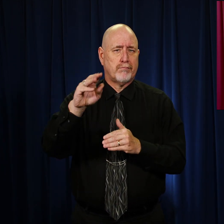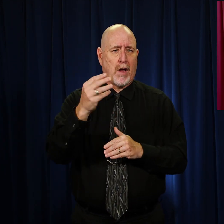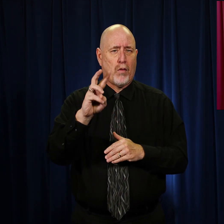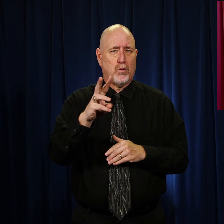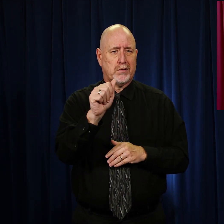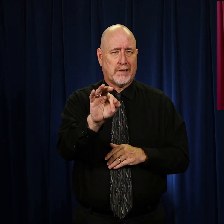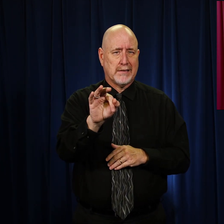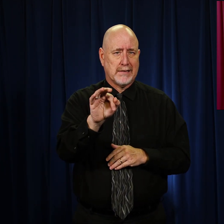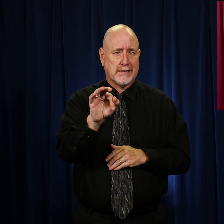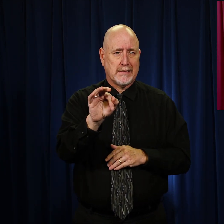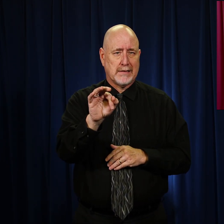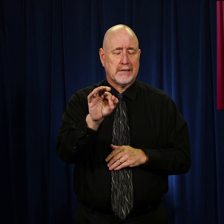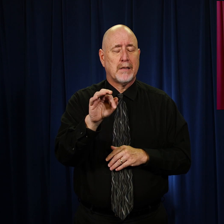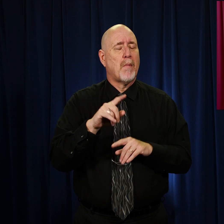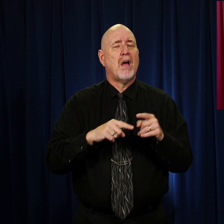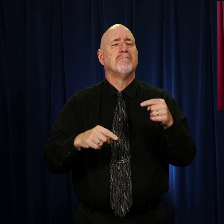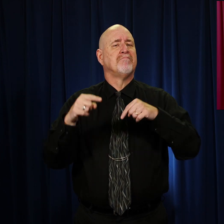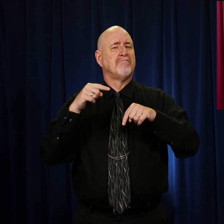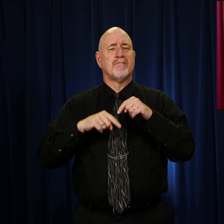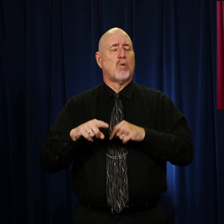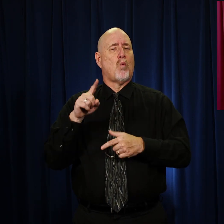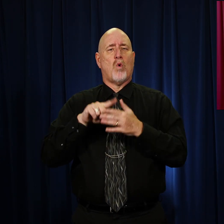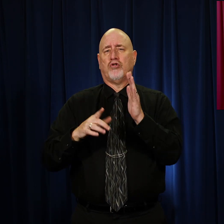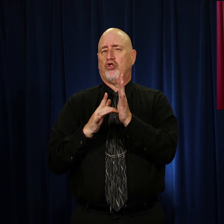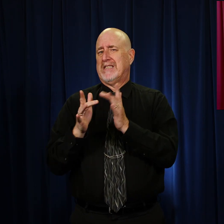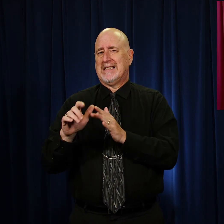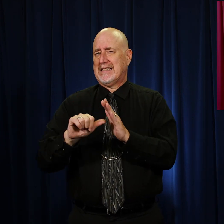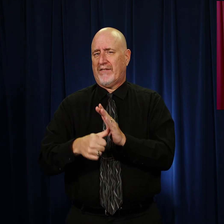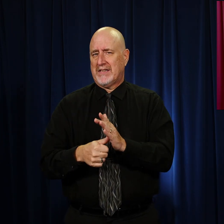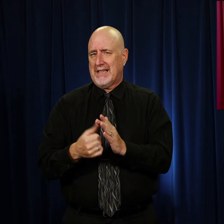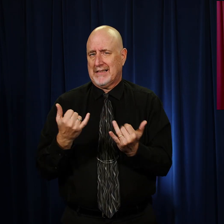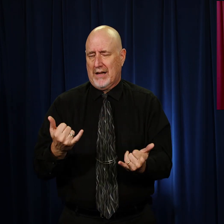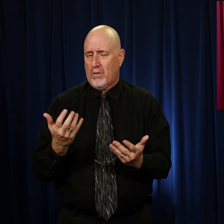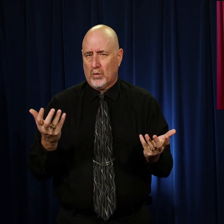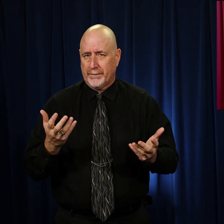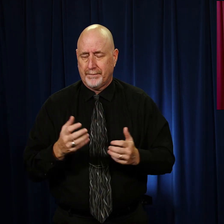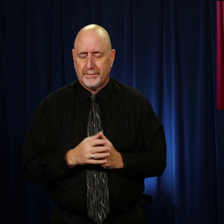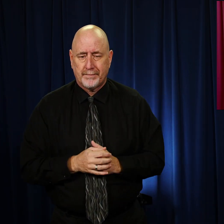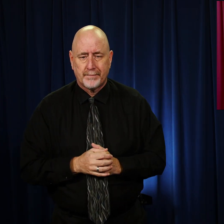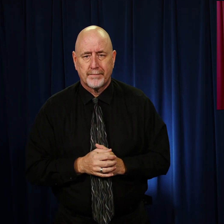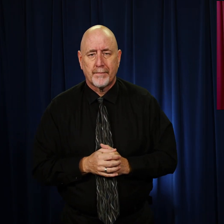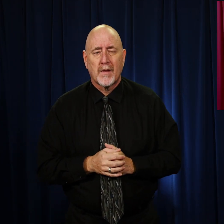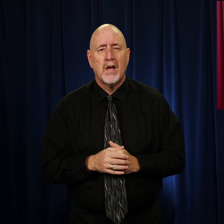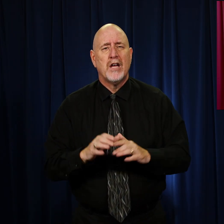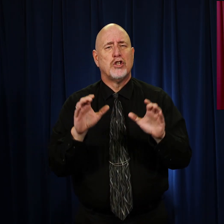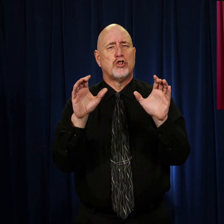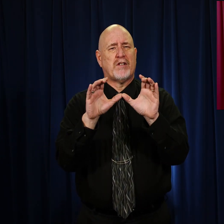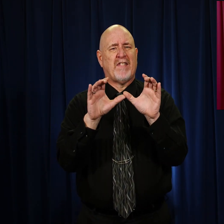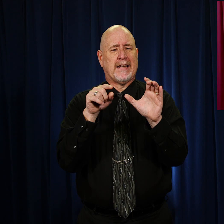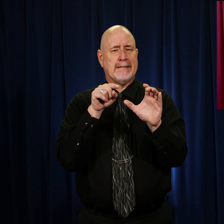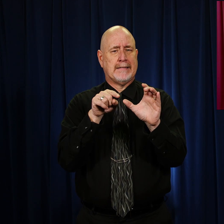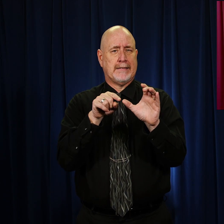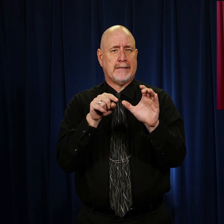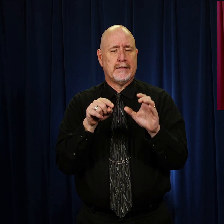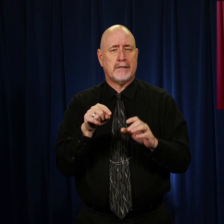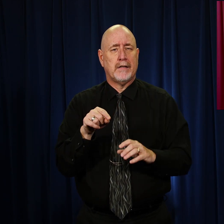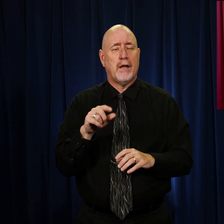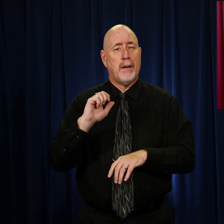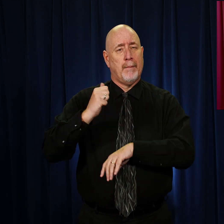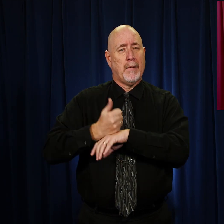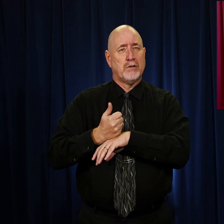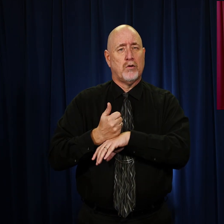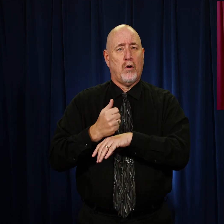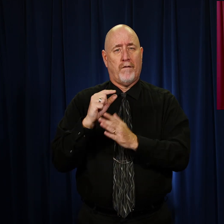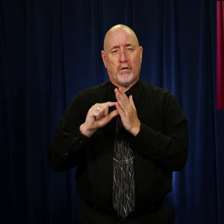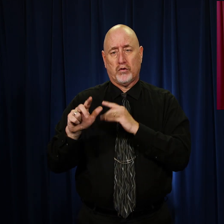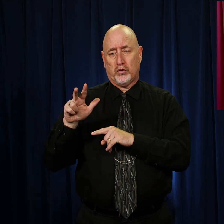Matthew 19. But let's look at what Jesus is emphasizing now. The certificate, which according